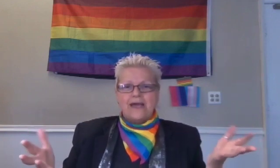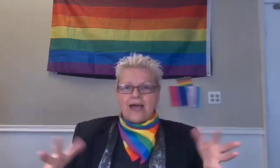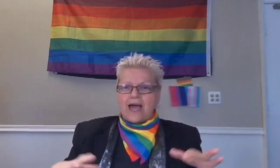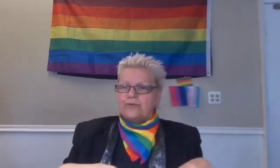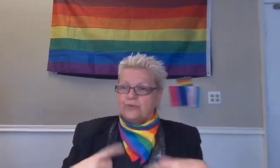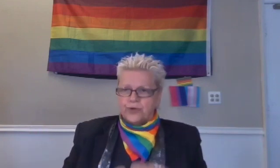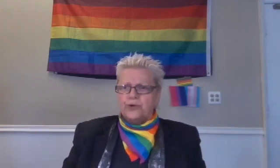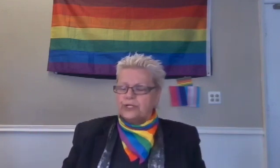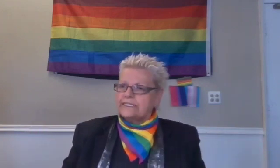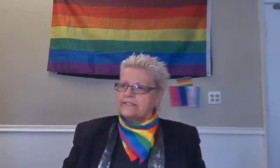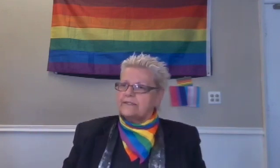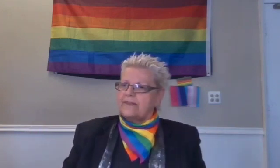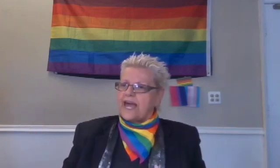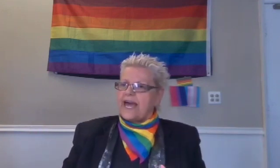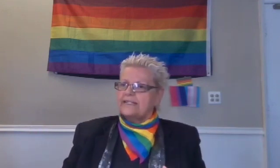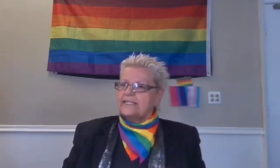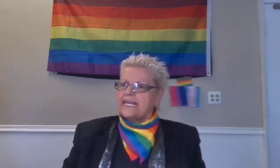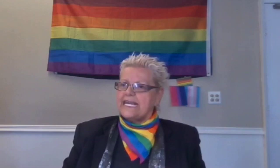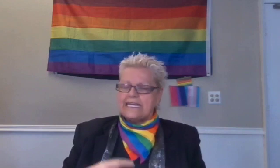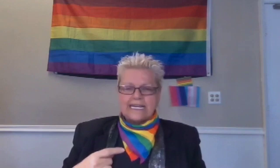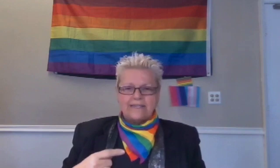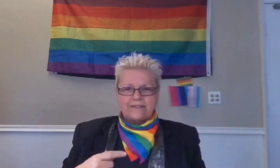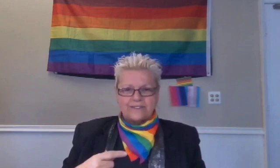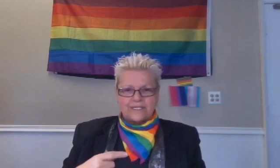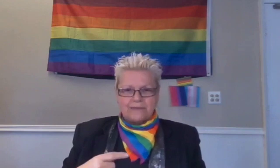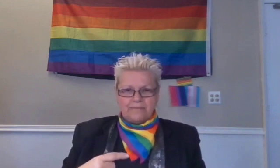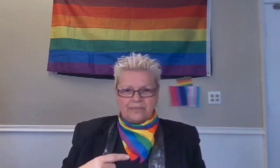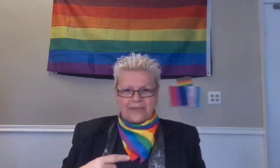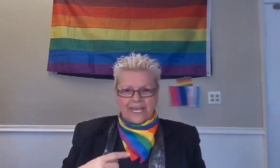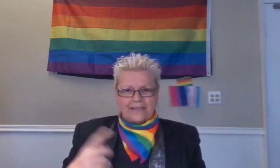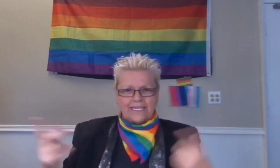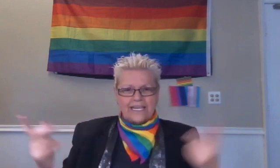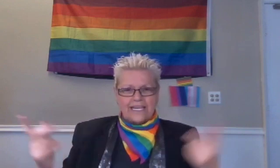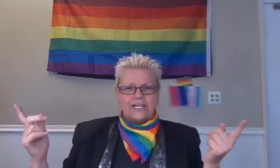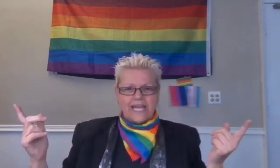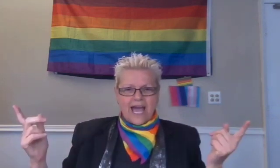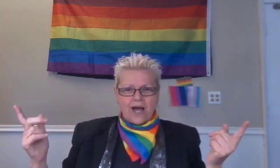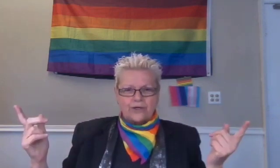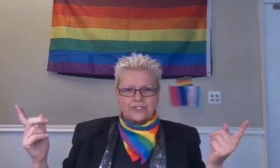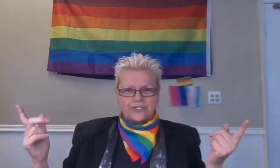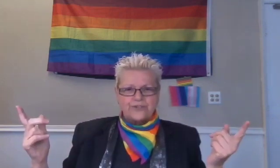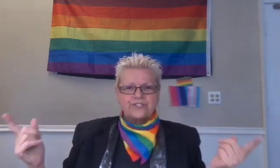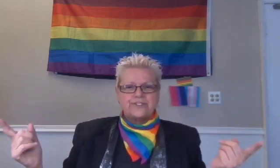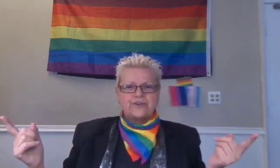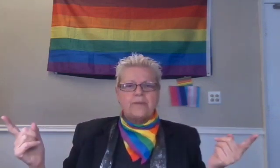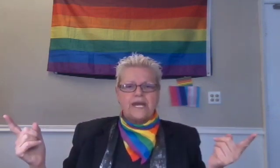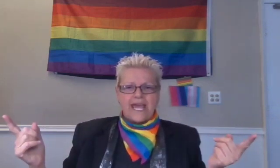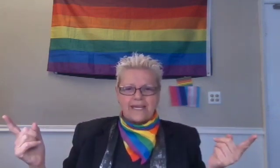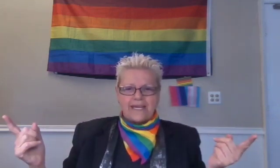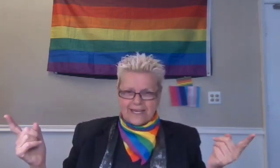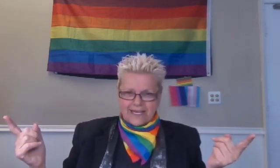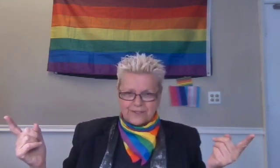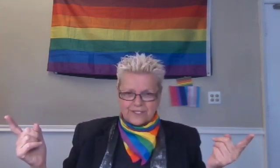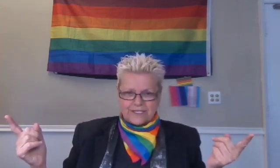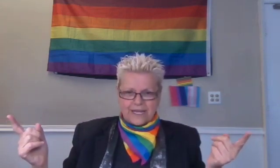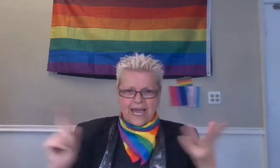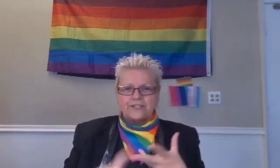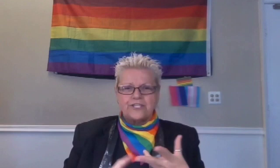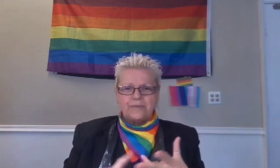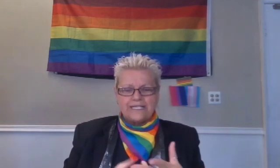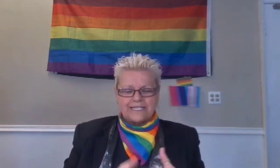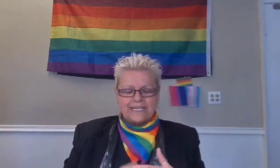actually ruled that it is illegal now to discriminate